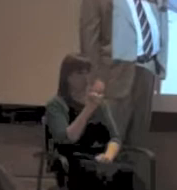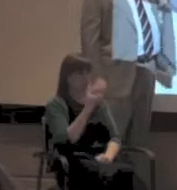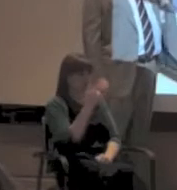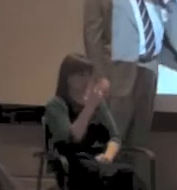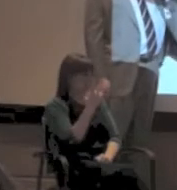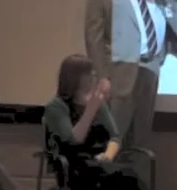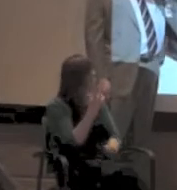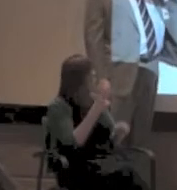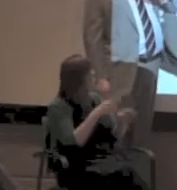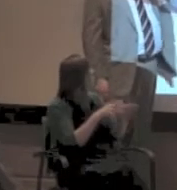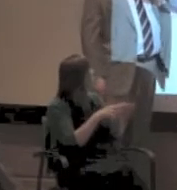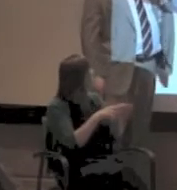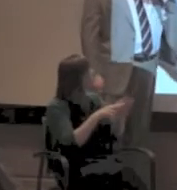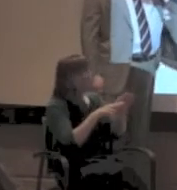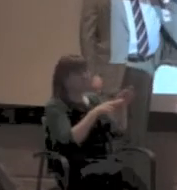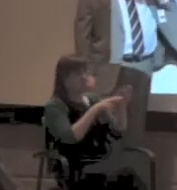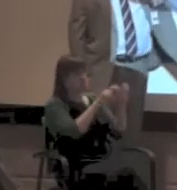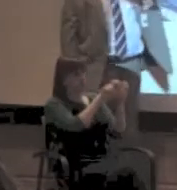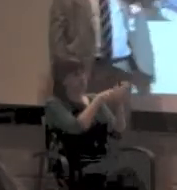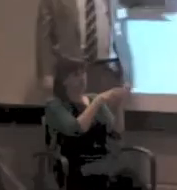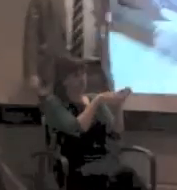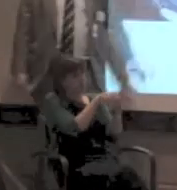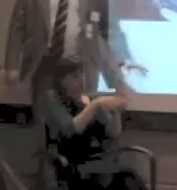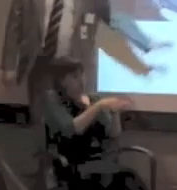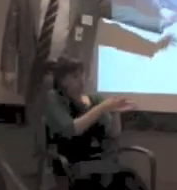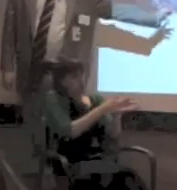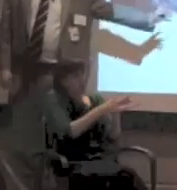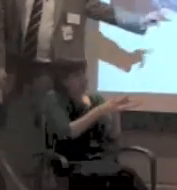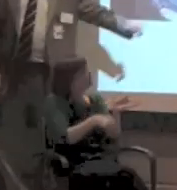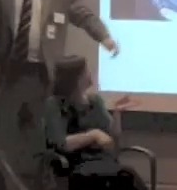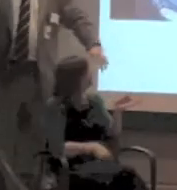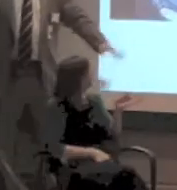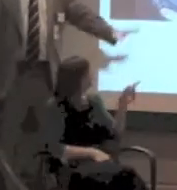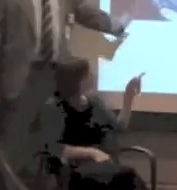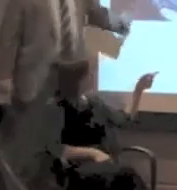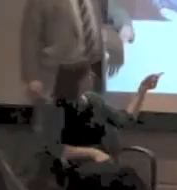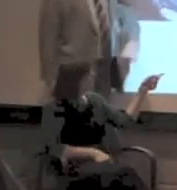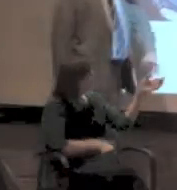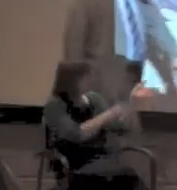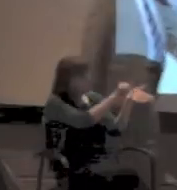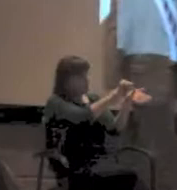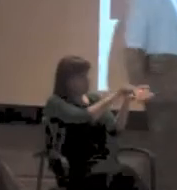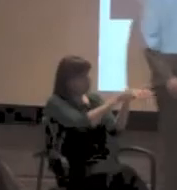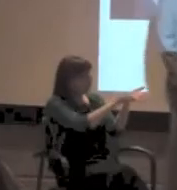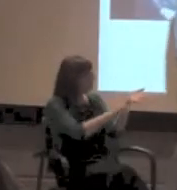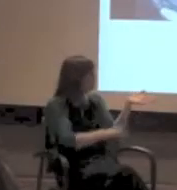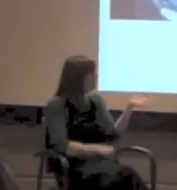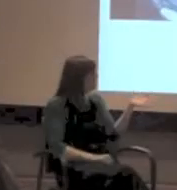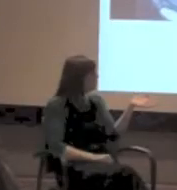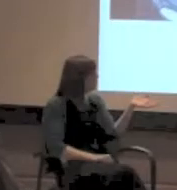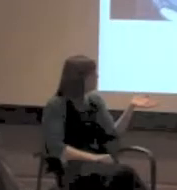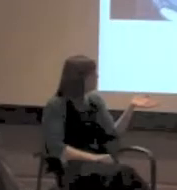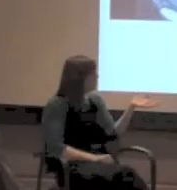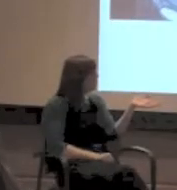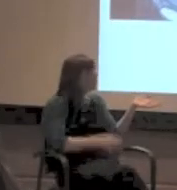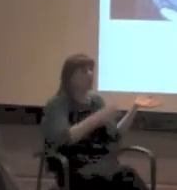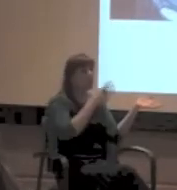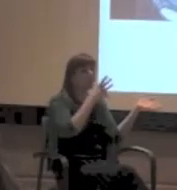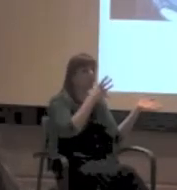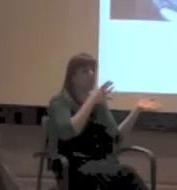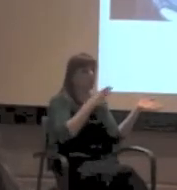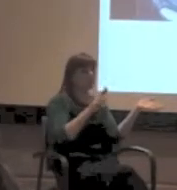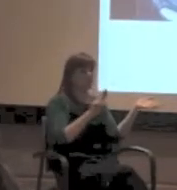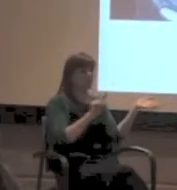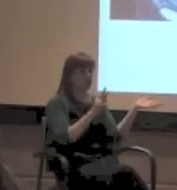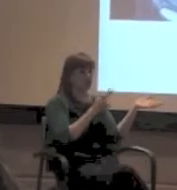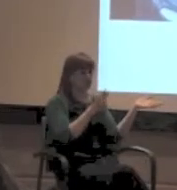the open spinal cord, and the CSF sac. There's the operation. That's mom's uterus.